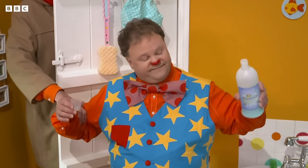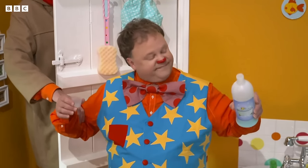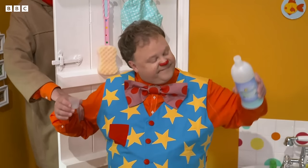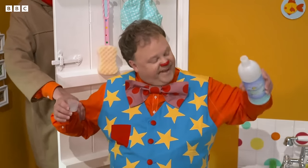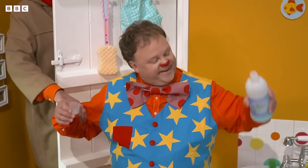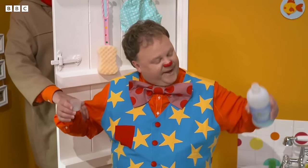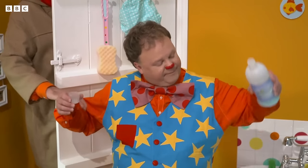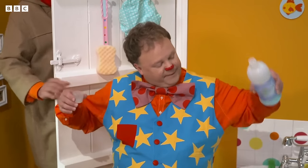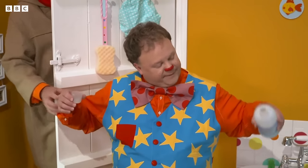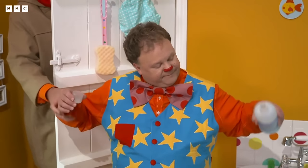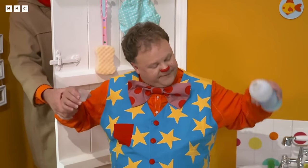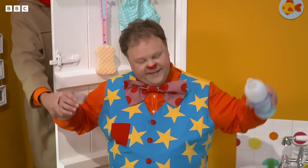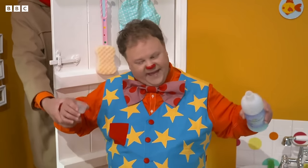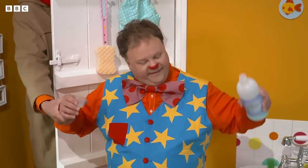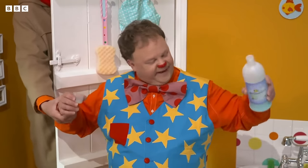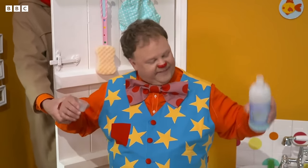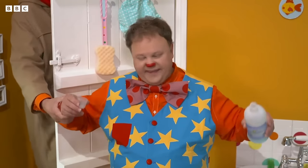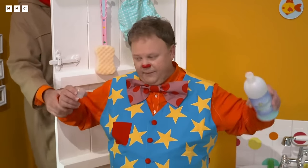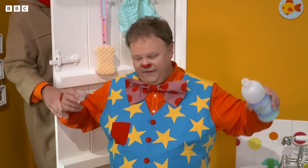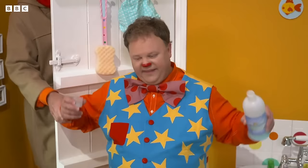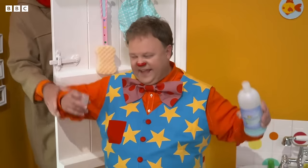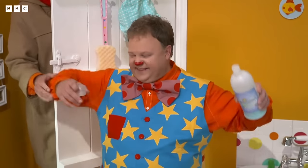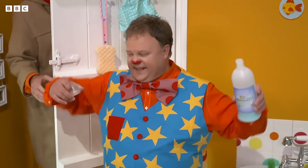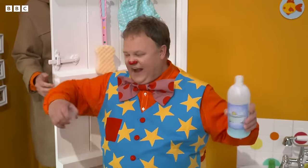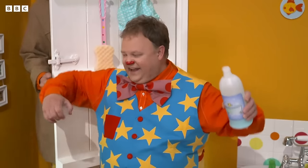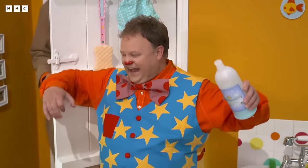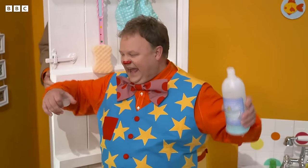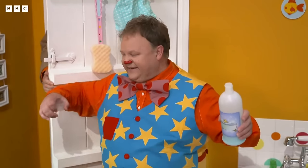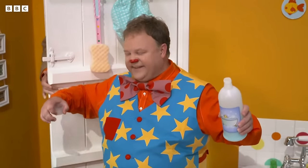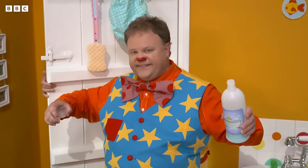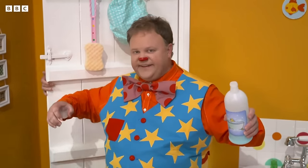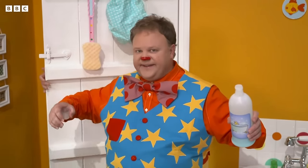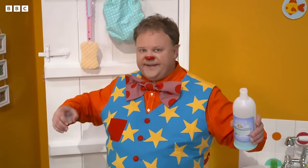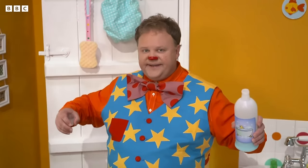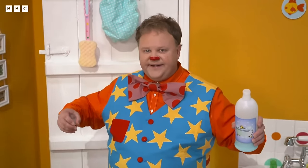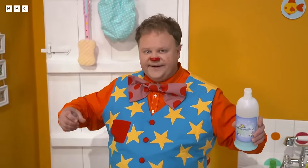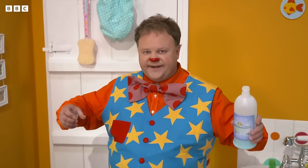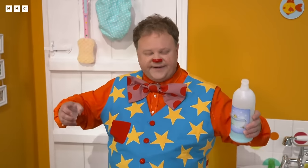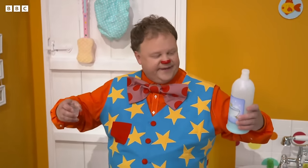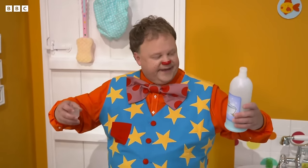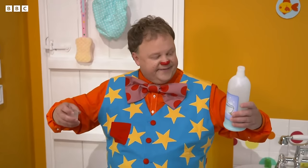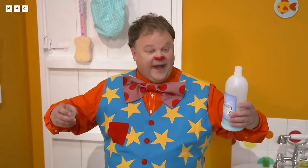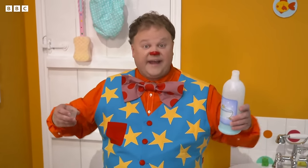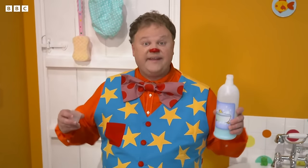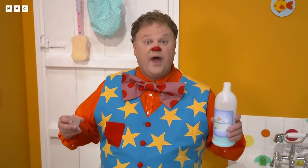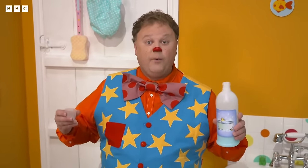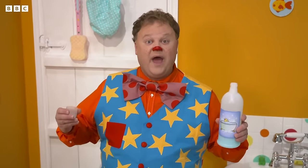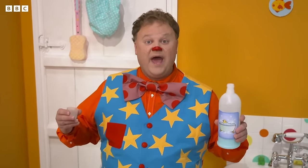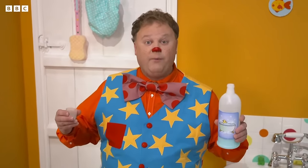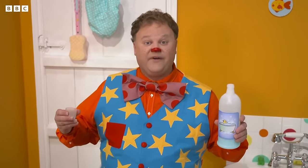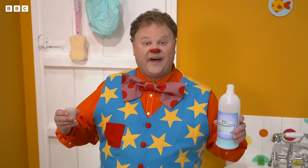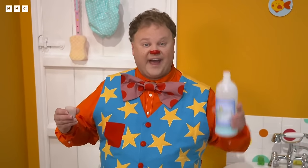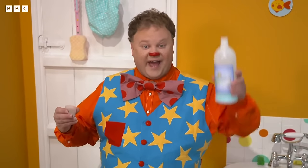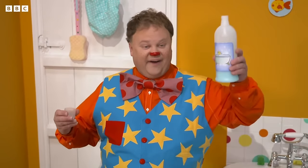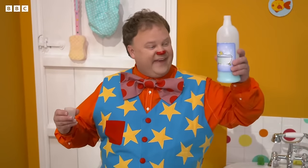idea. No problem. Yeah, all right. Thank you, Grandad. Thanks, the boy. Right, where was I? Oh,